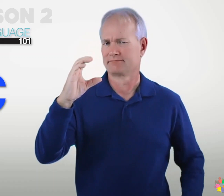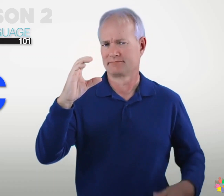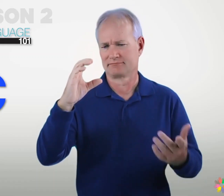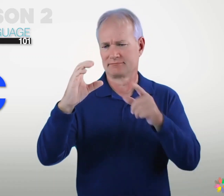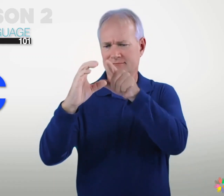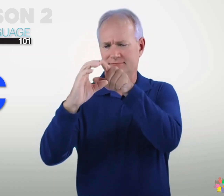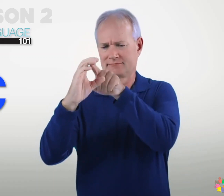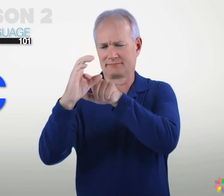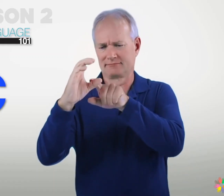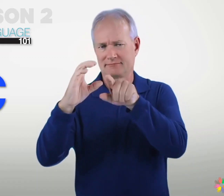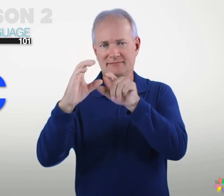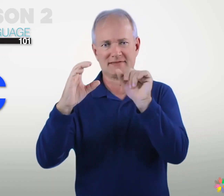C.